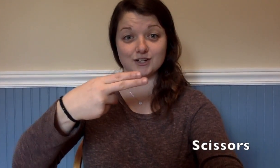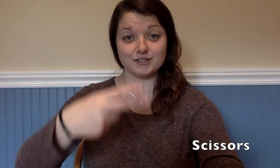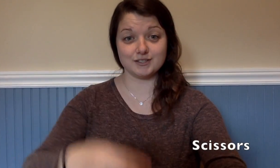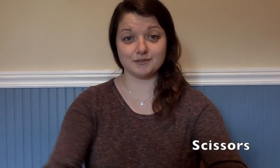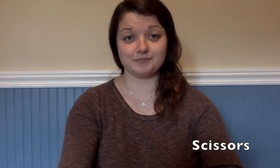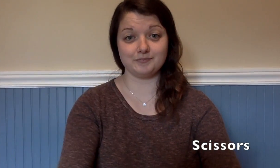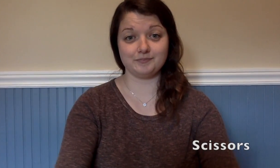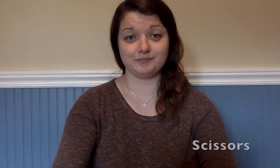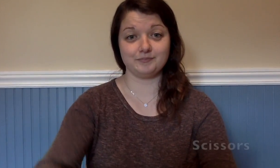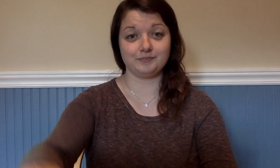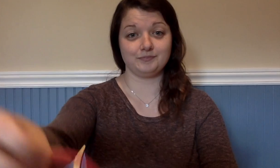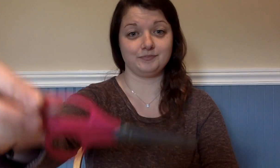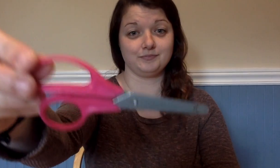scissors,